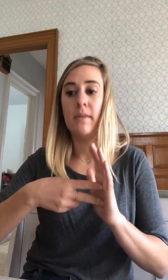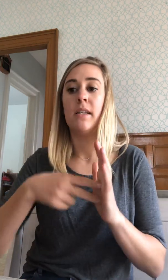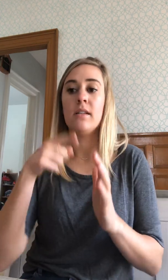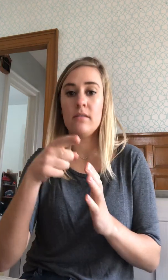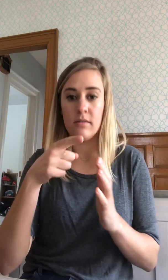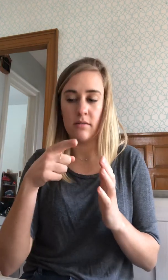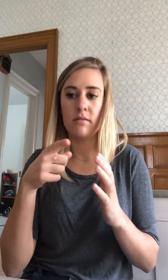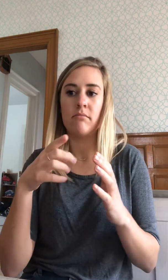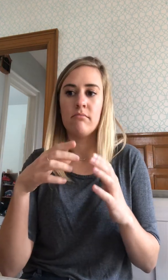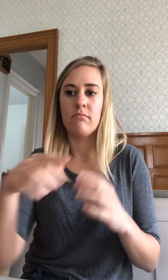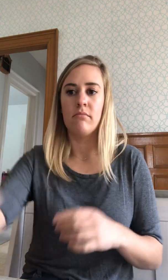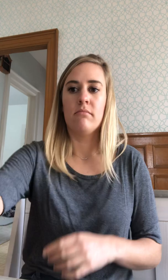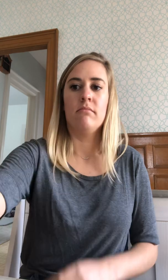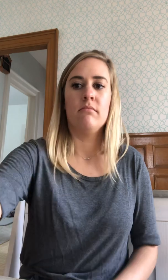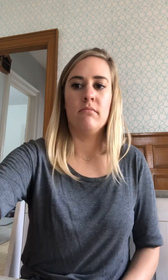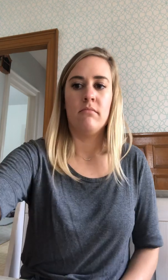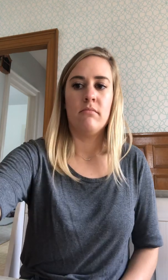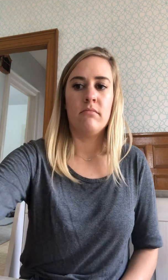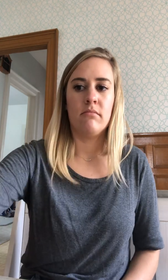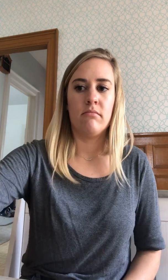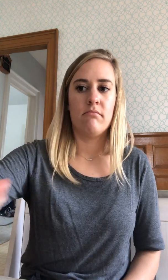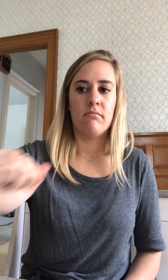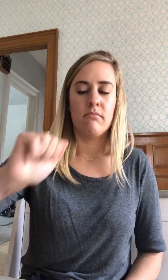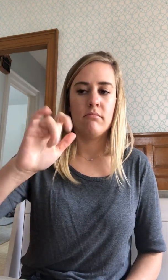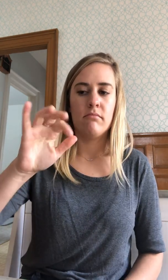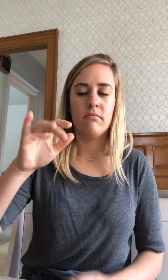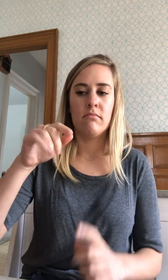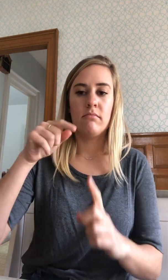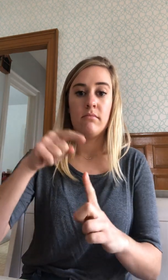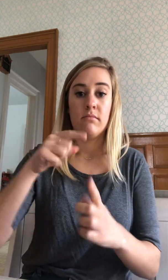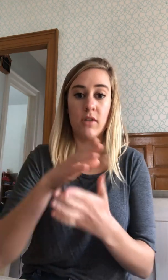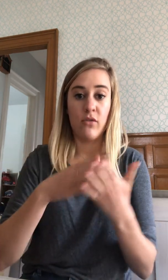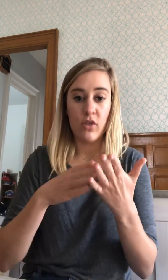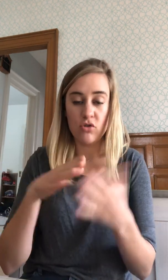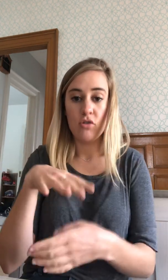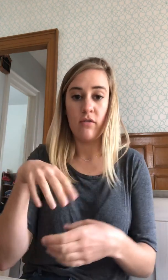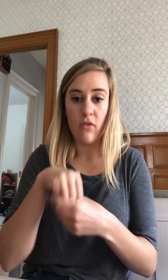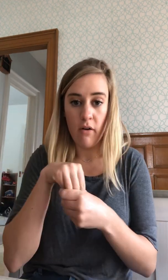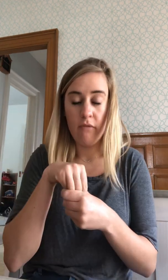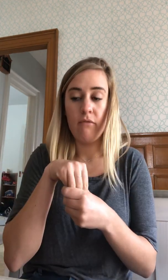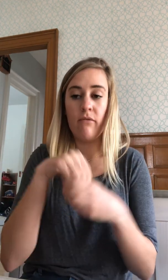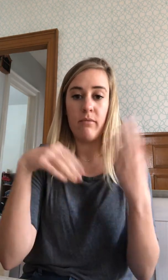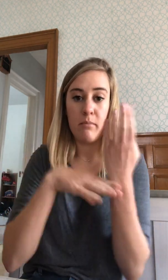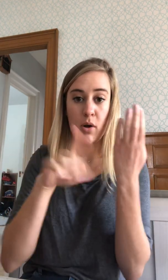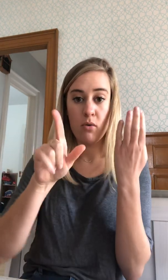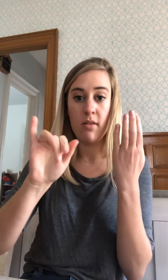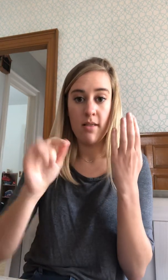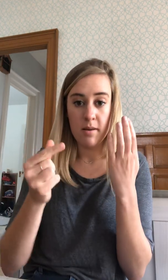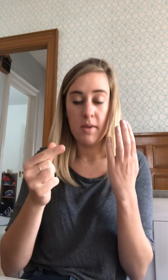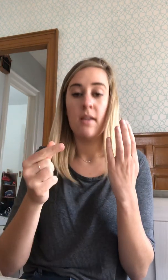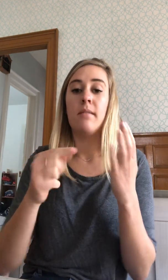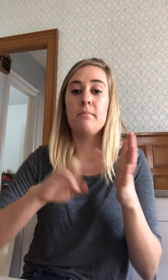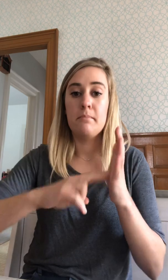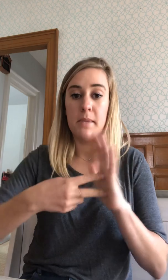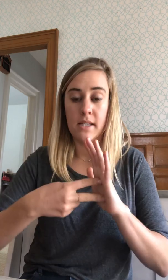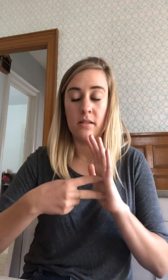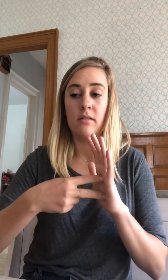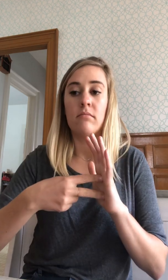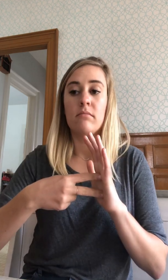with the fracture, that makes it open, goes through. That this fracture involves the periodontal ligament and therefore is an